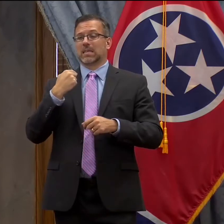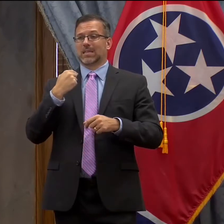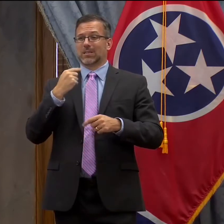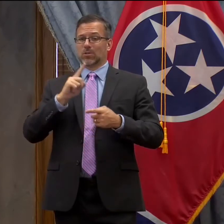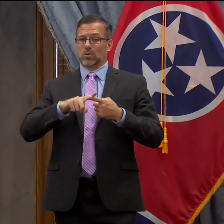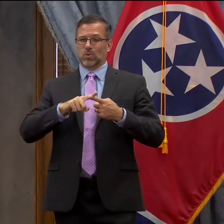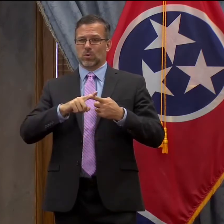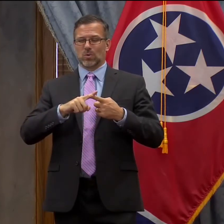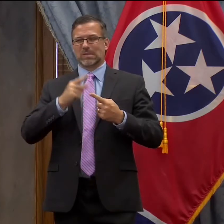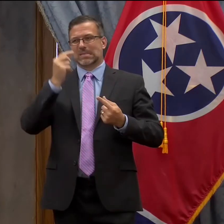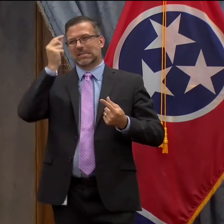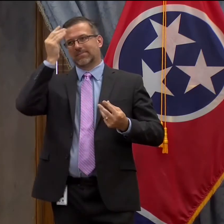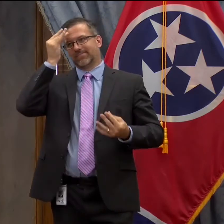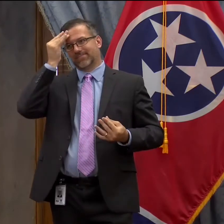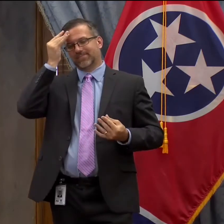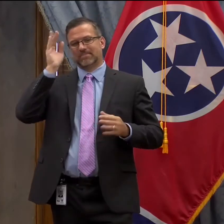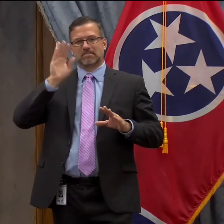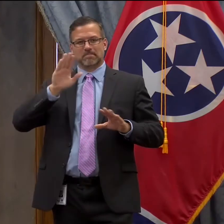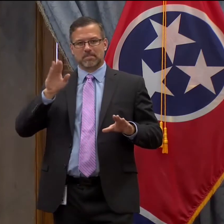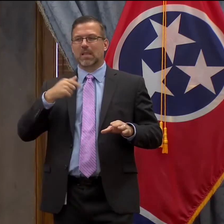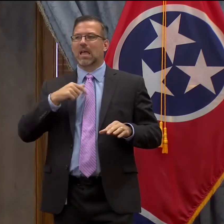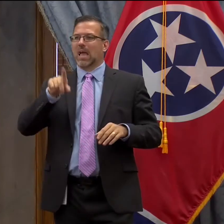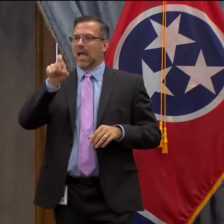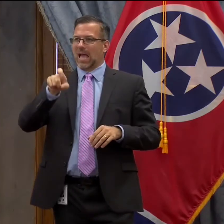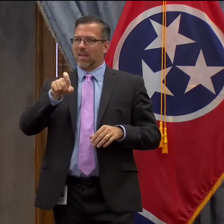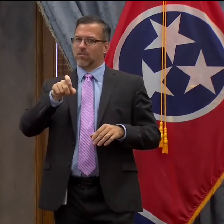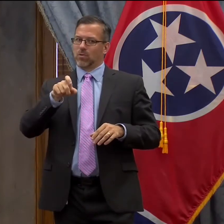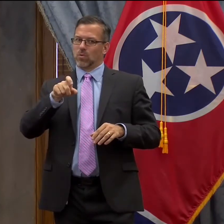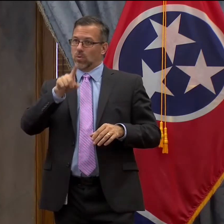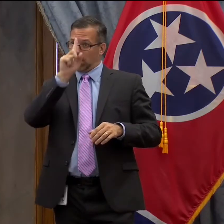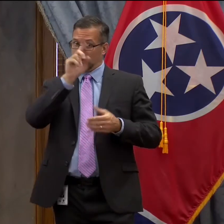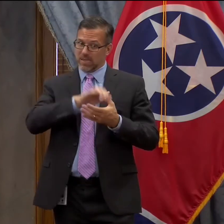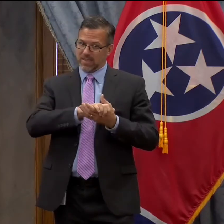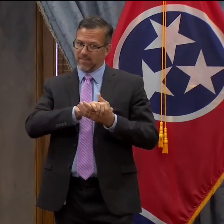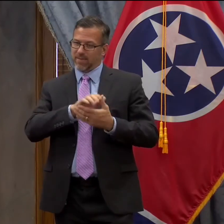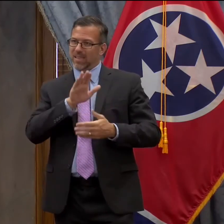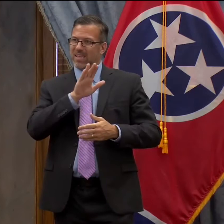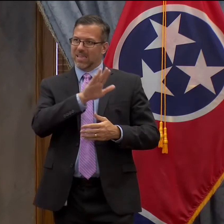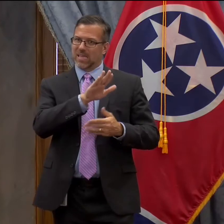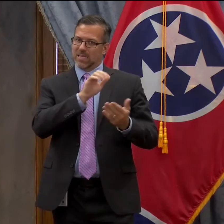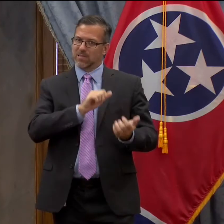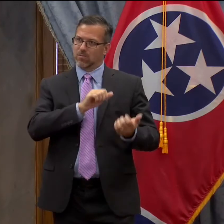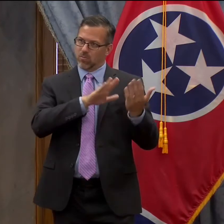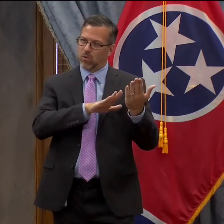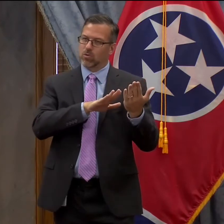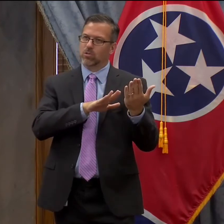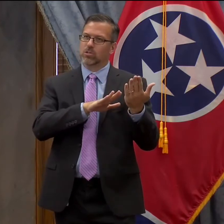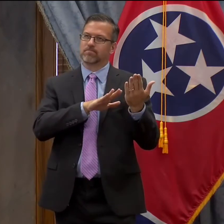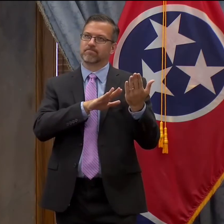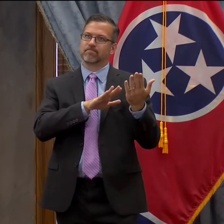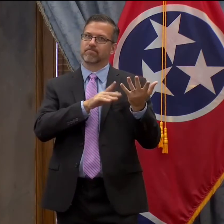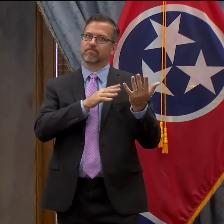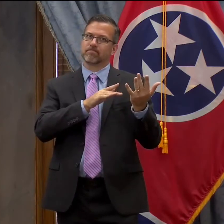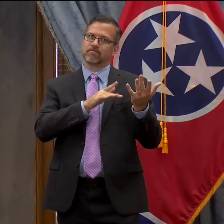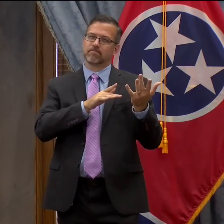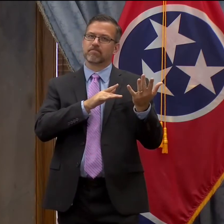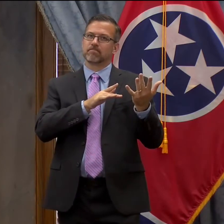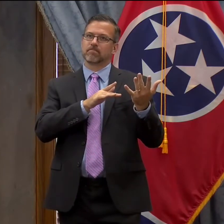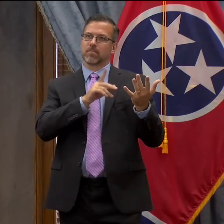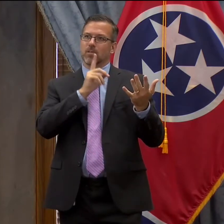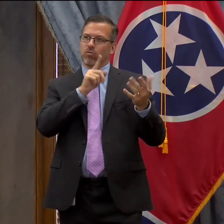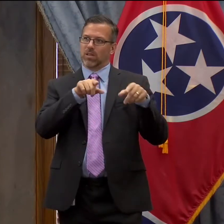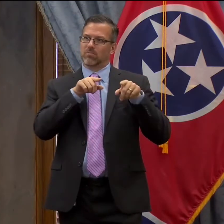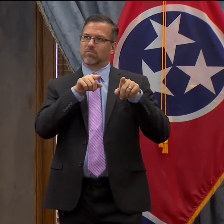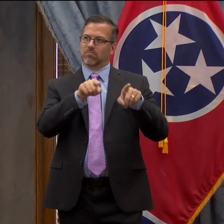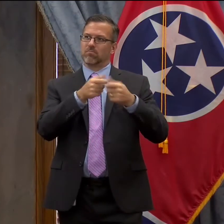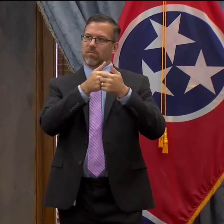that the strategy of that I'm investing in is one that is consistent and aligned with the